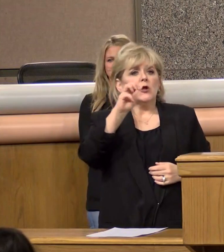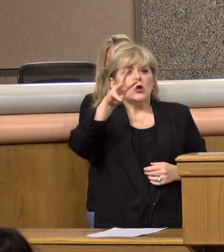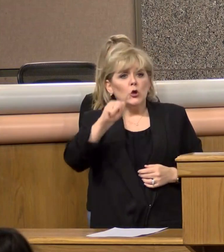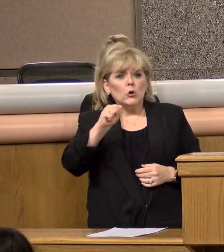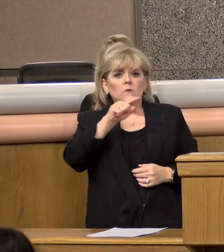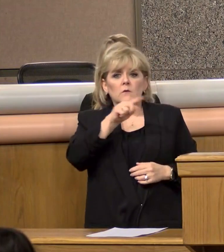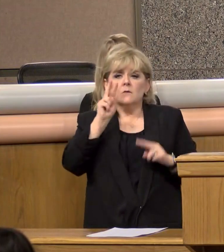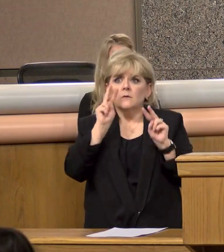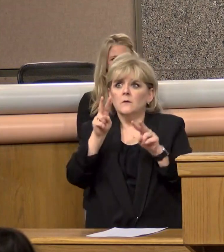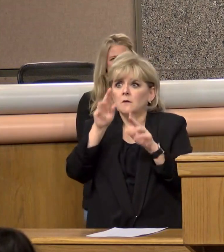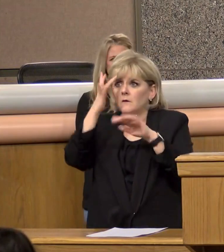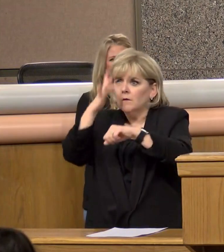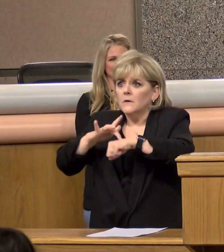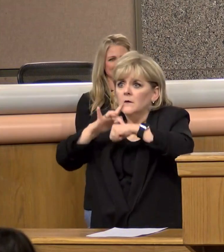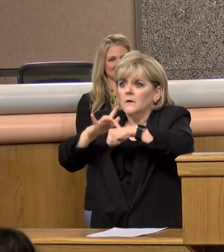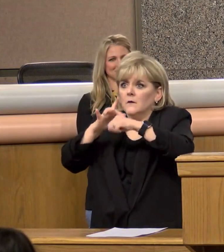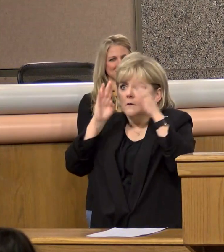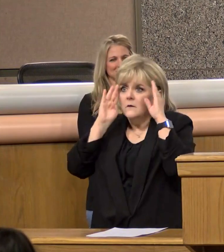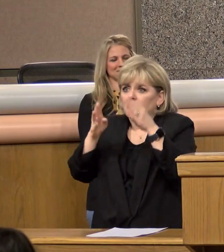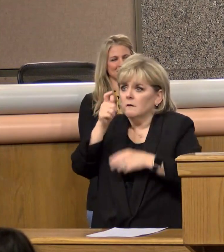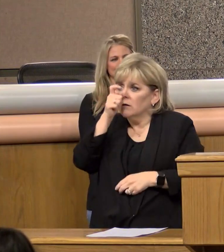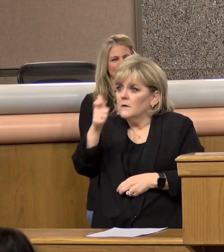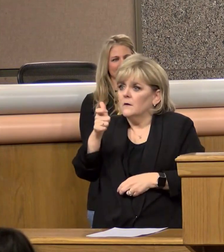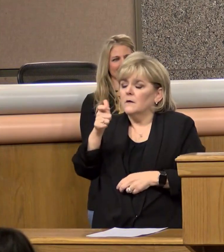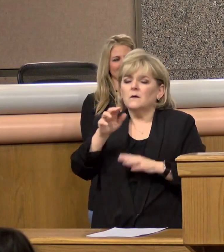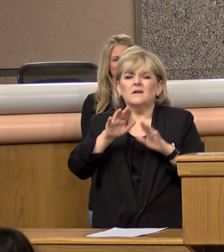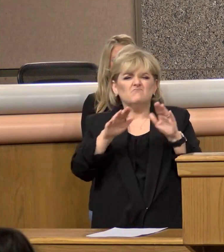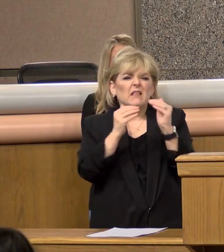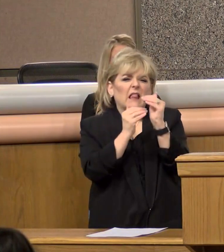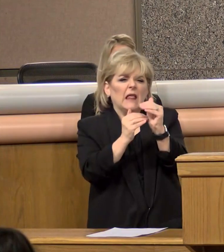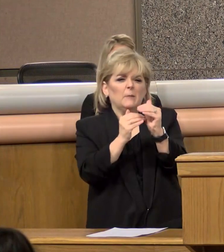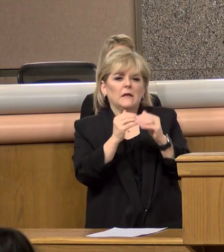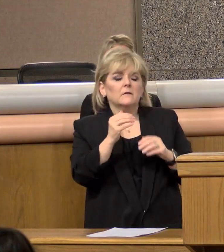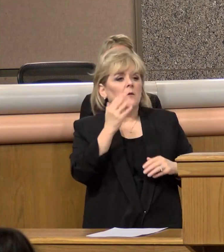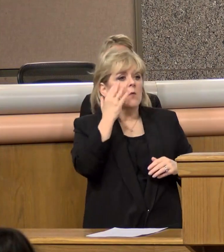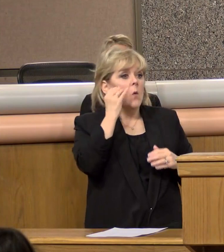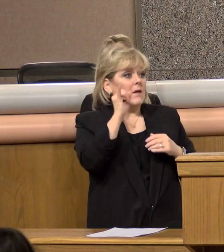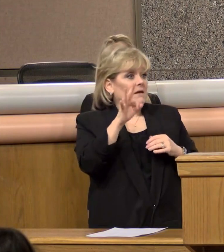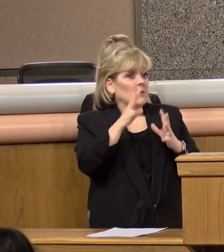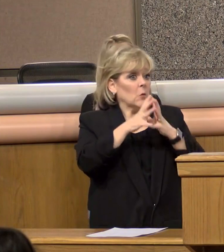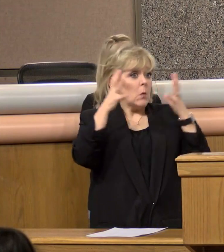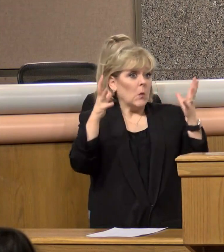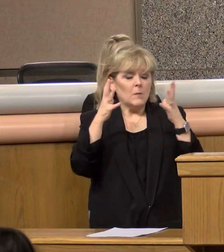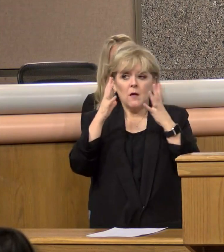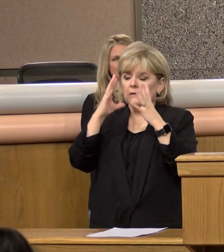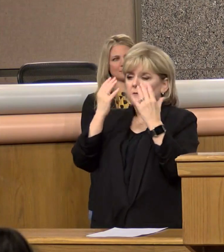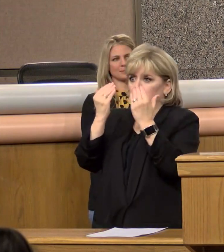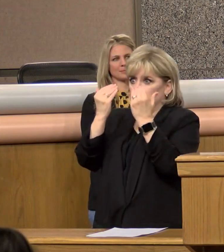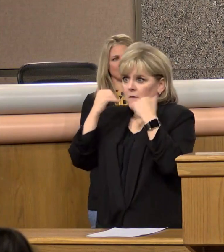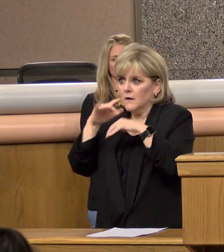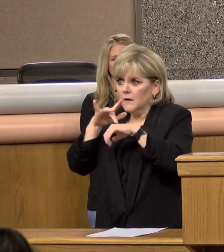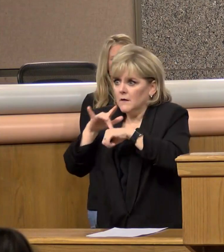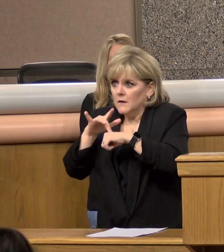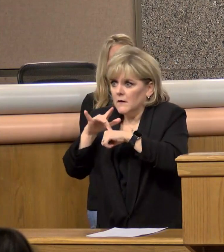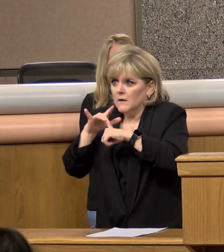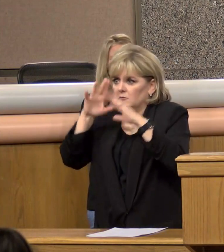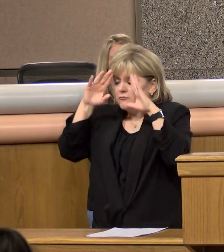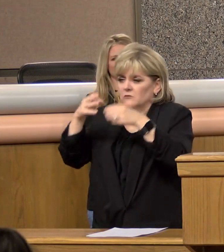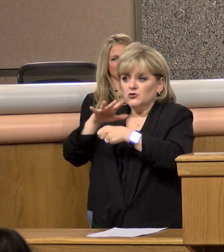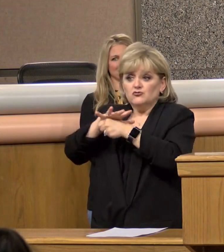around COVID-19. We know that if we um kind of engage in too much social media around uh stressful